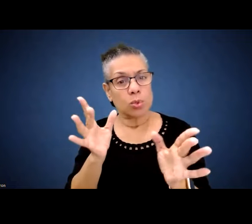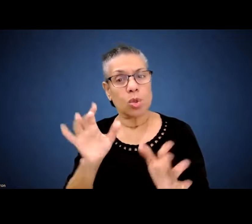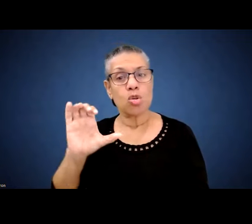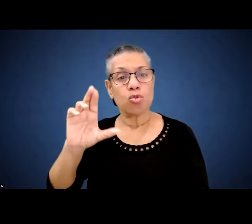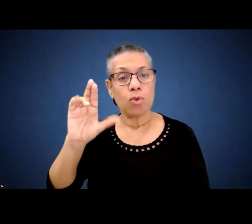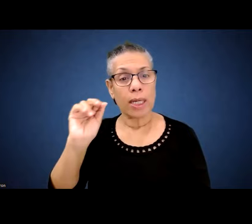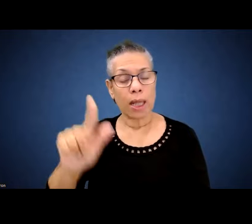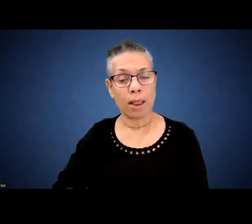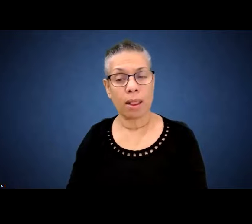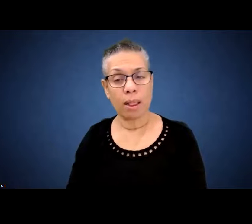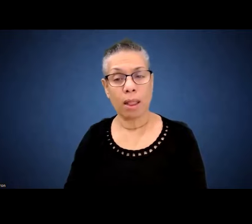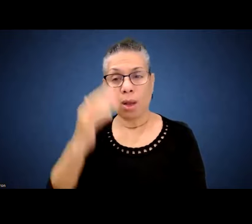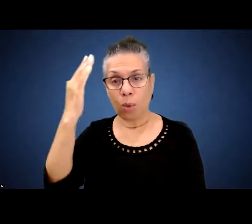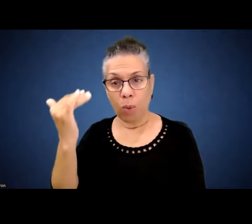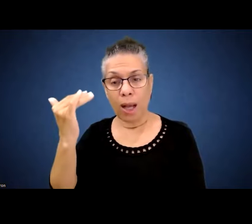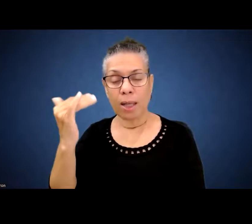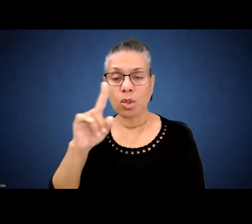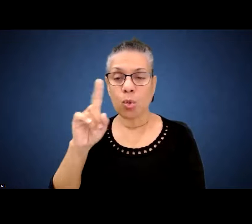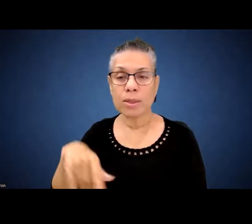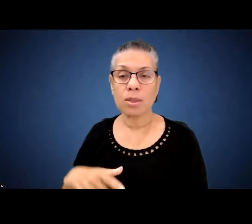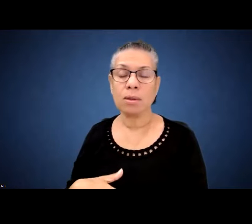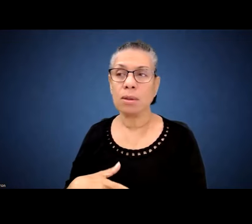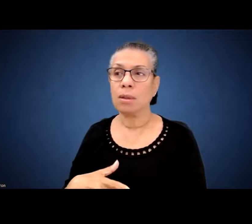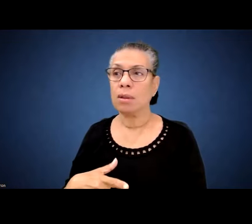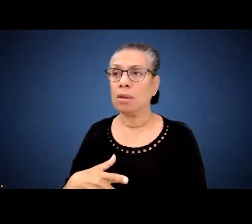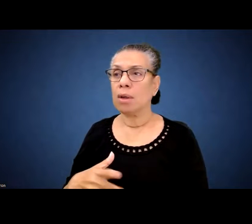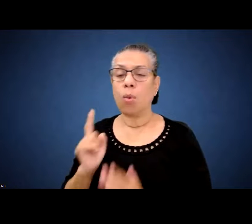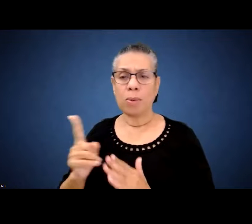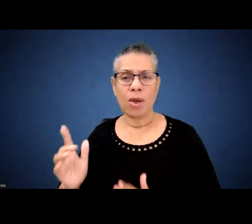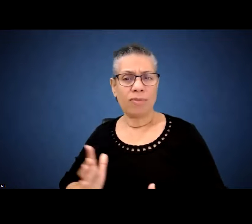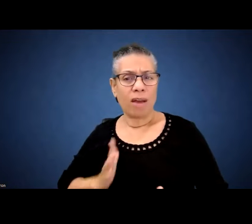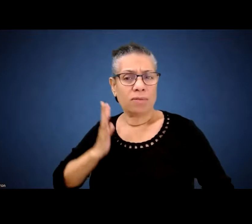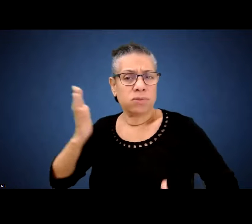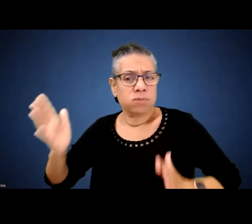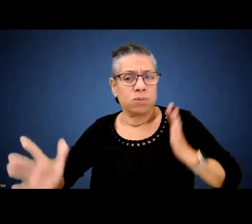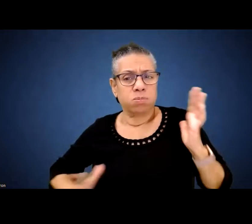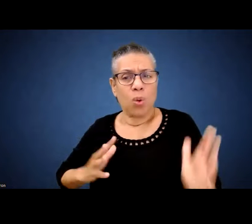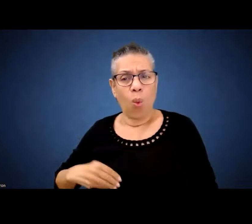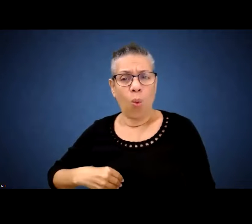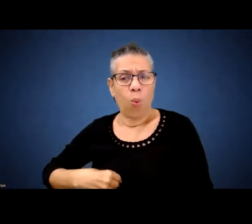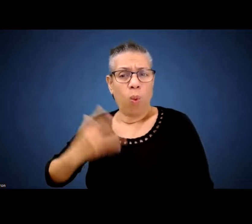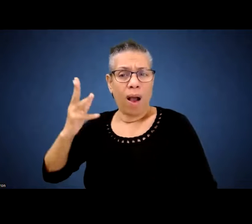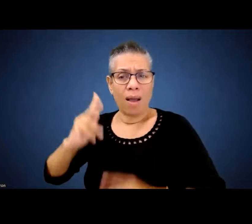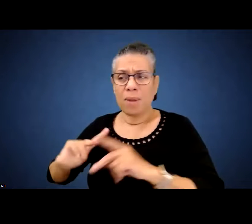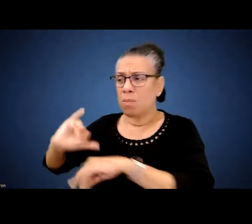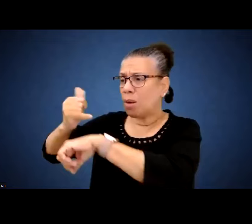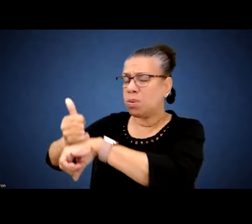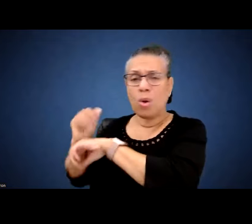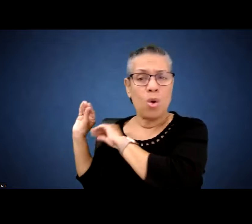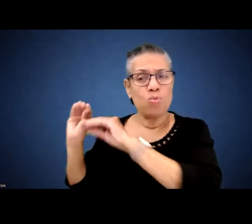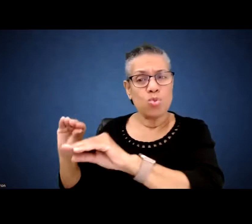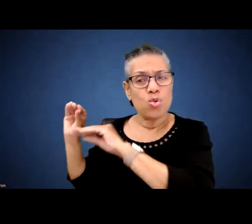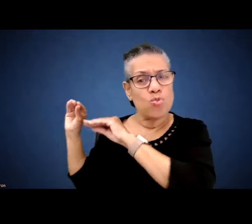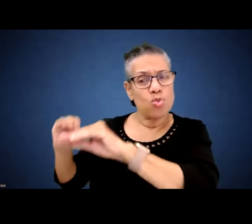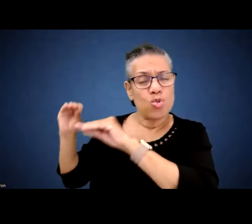Because, the question is, suddenly you have all of these luxury white residents, coming into the neighborhood.